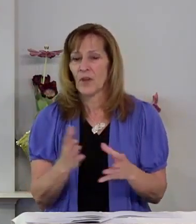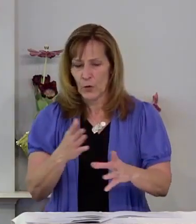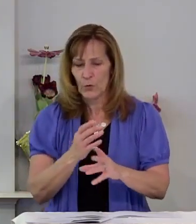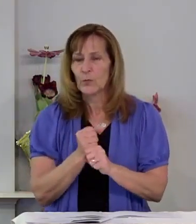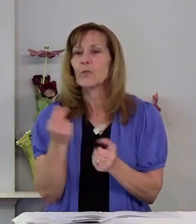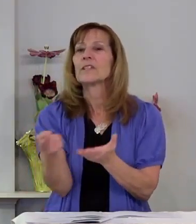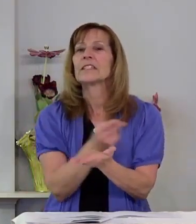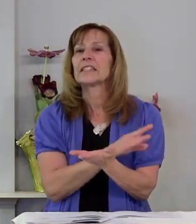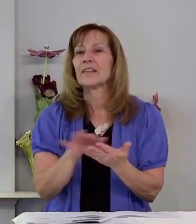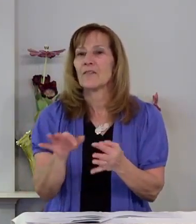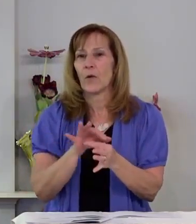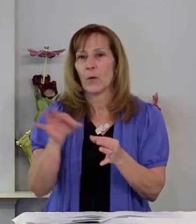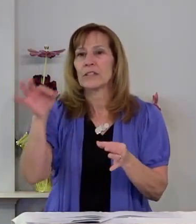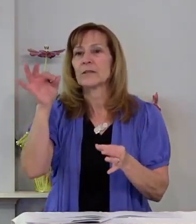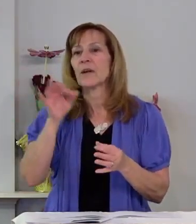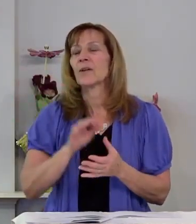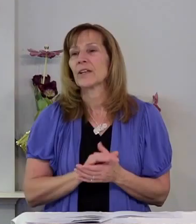receive the Holy Spirit.